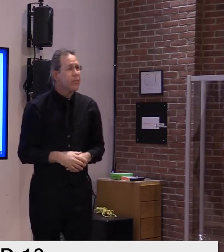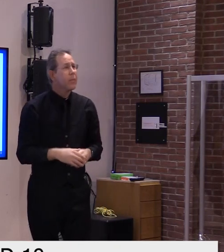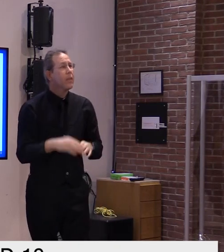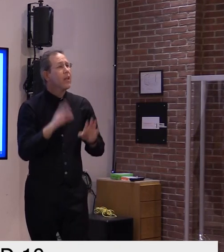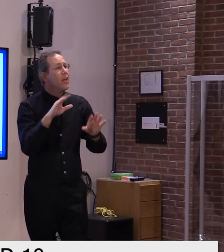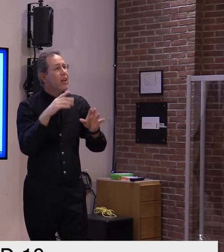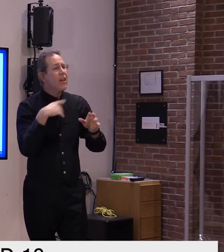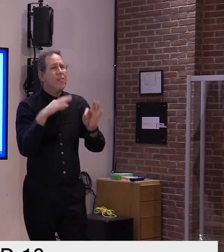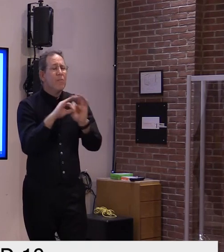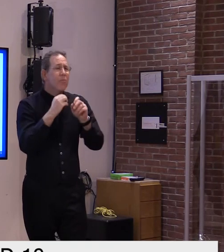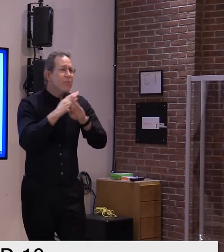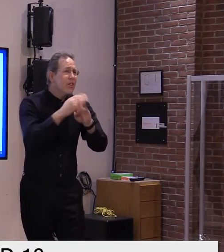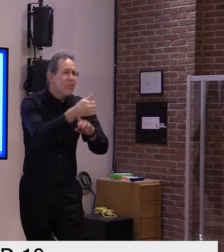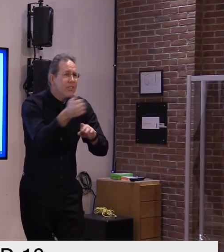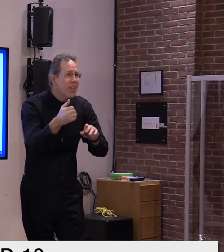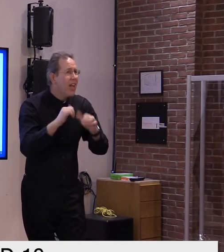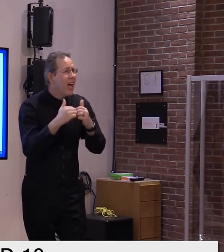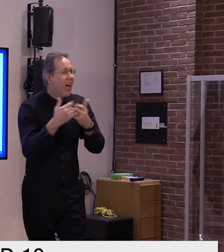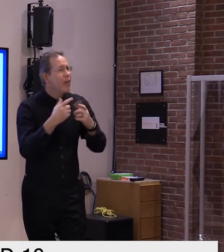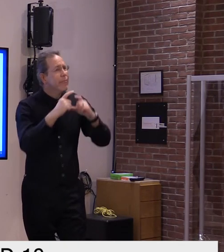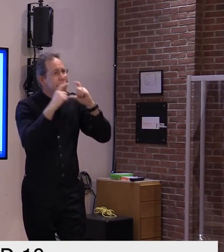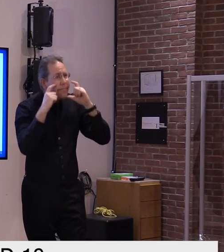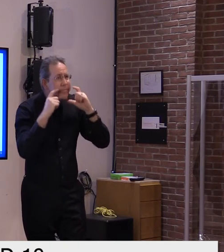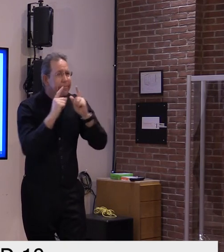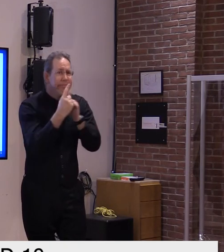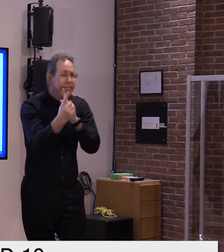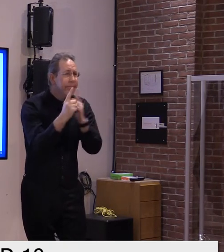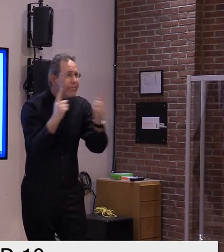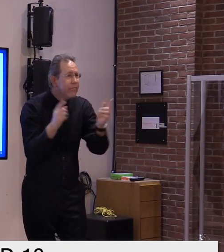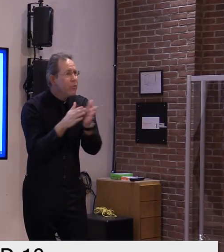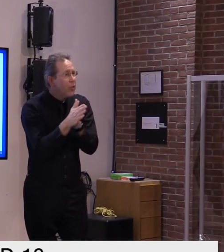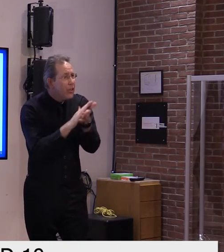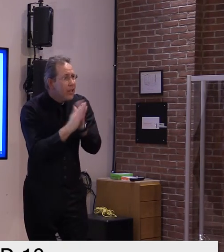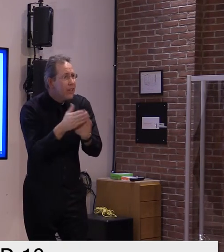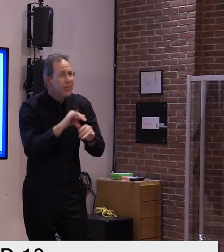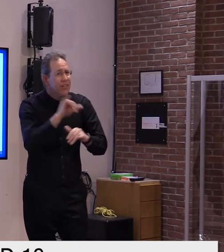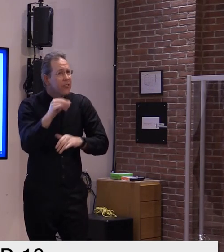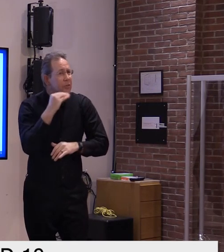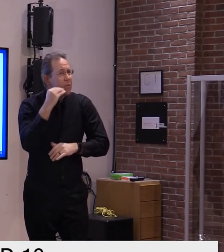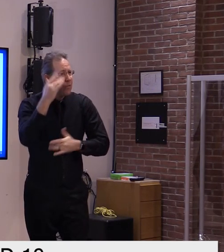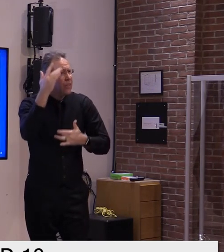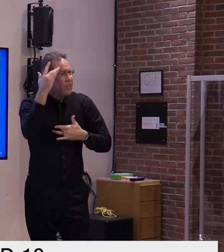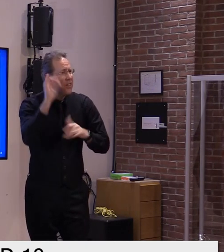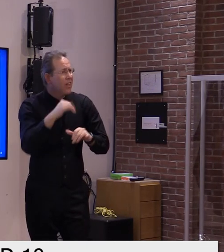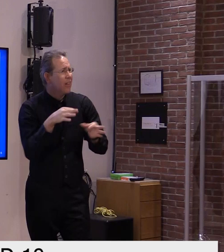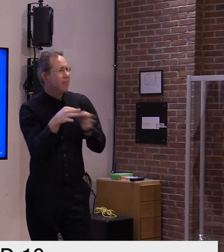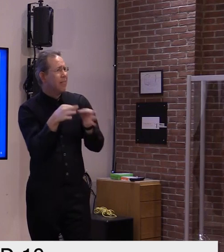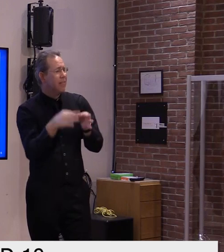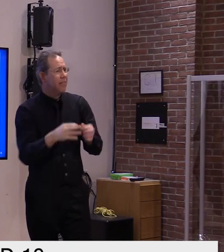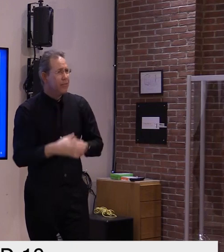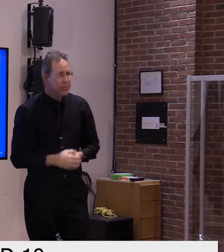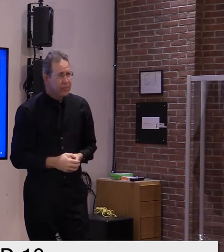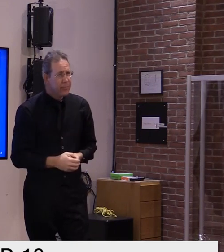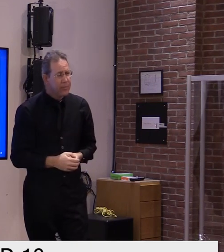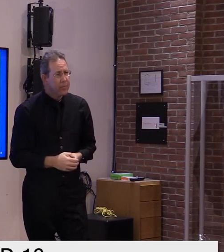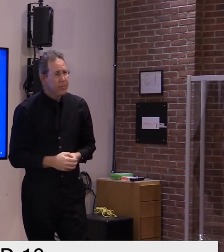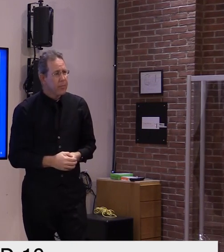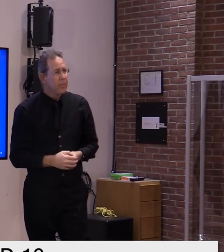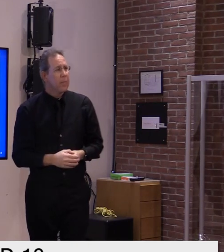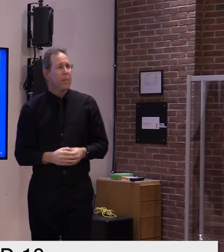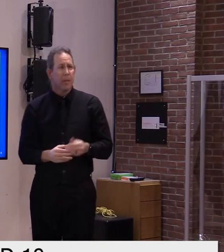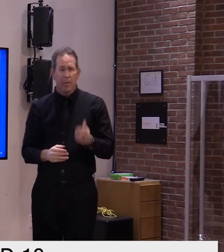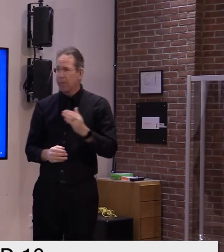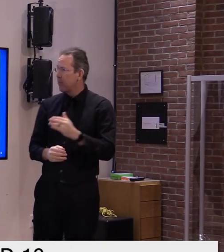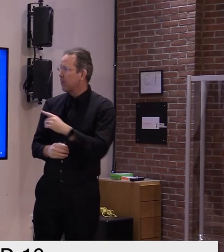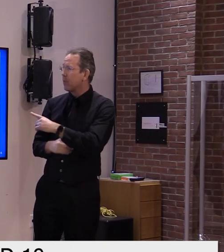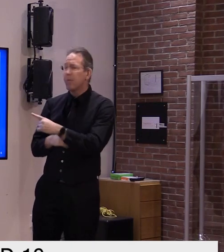families and our communities will help ensure that we beat this estimated forecast. Importantly, we remain